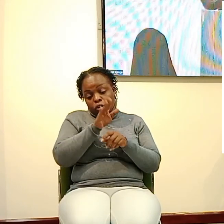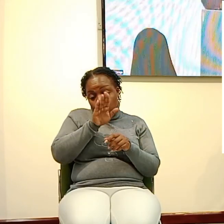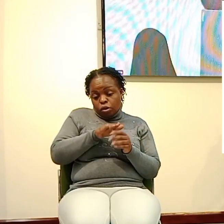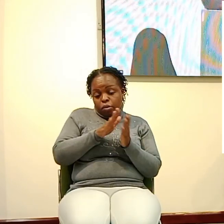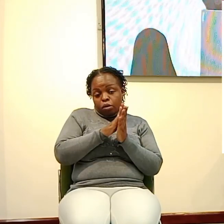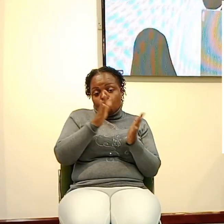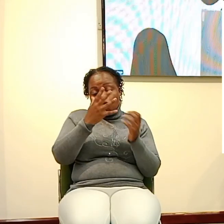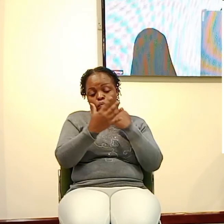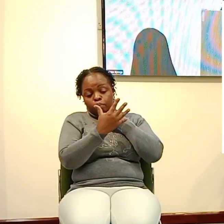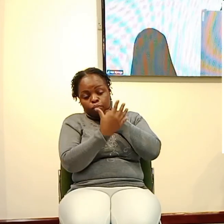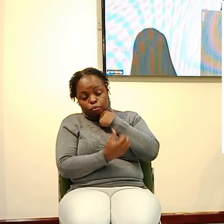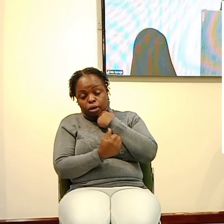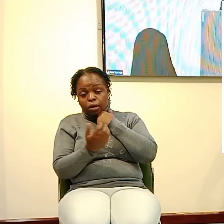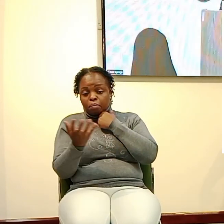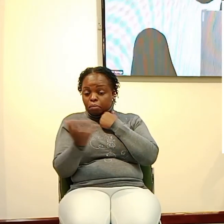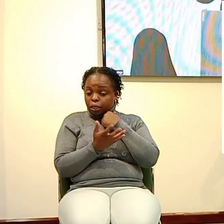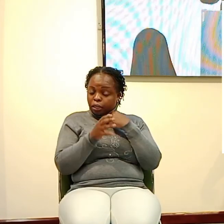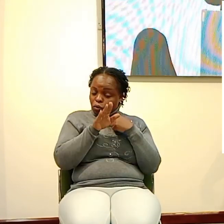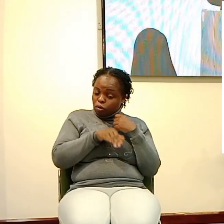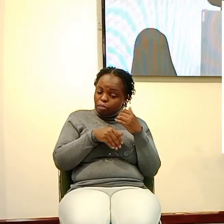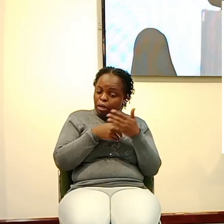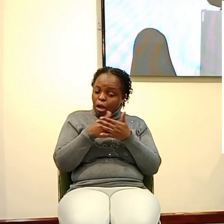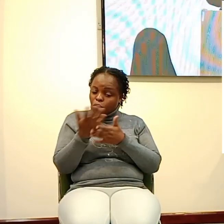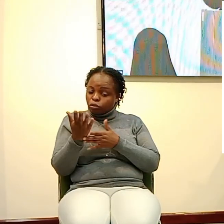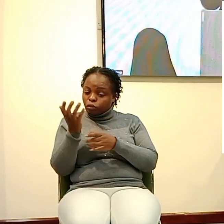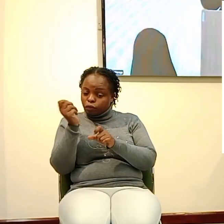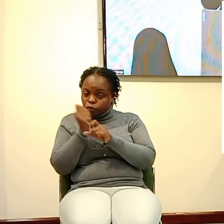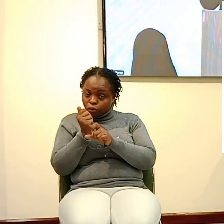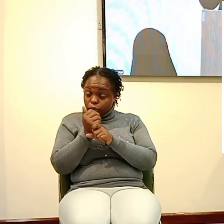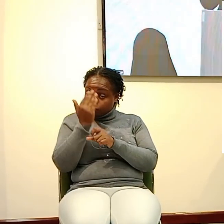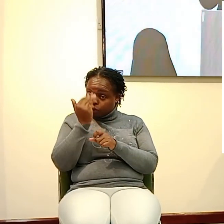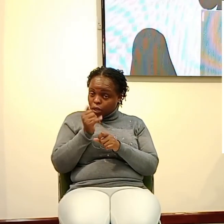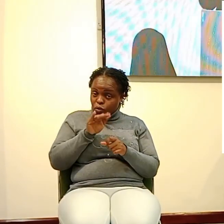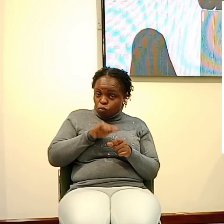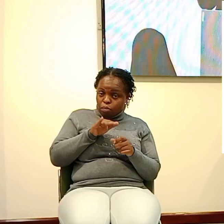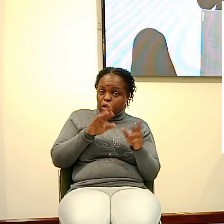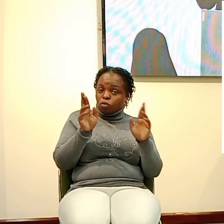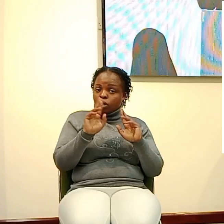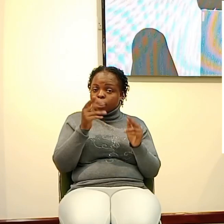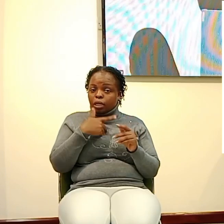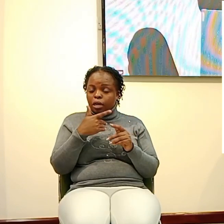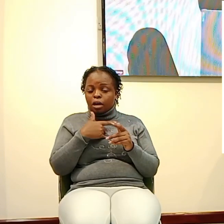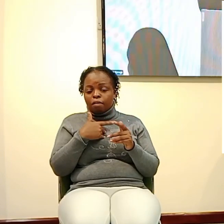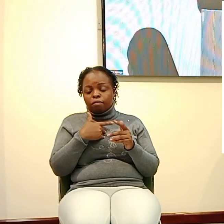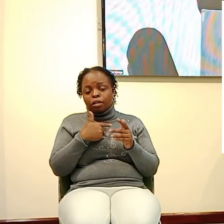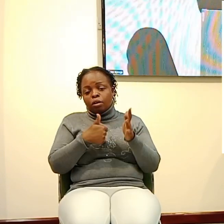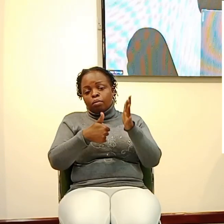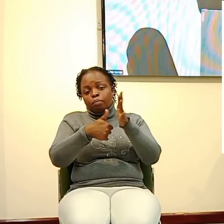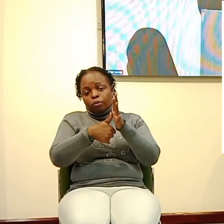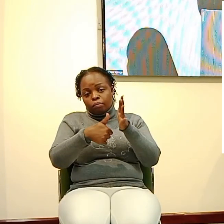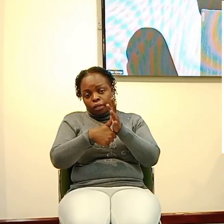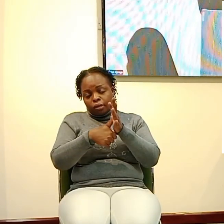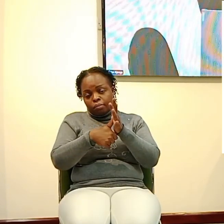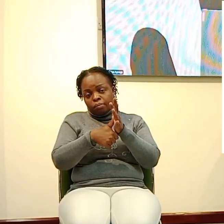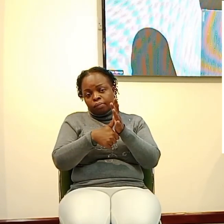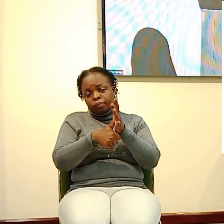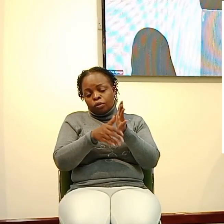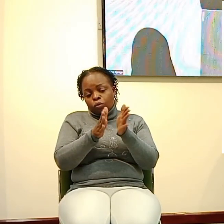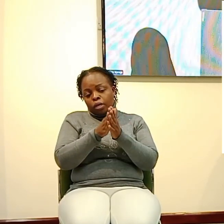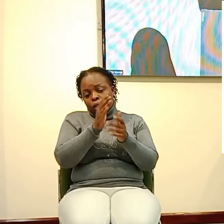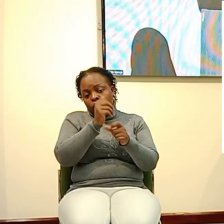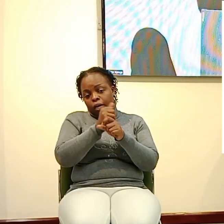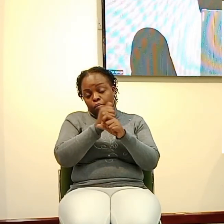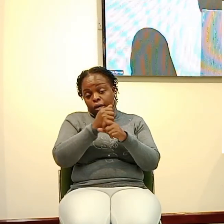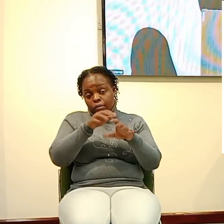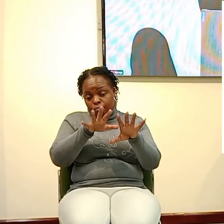poor, bringing women out of employment, because women already have a very loose relationship with the labor